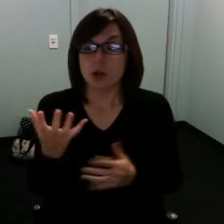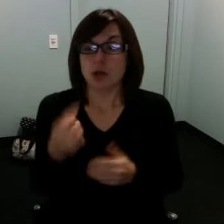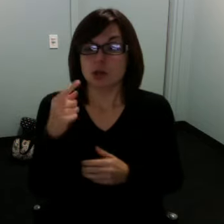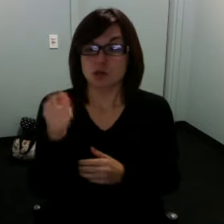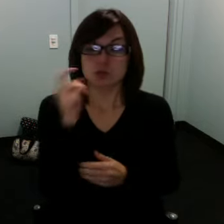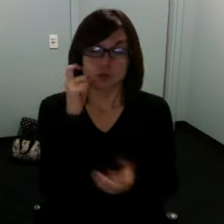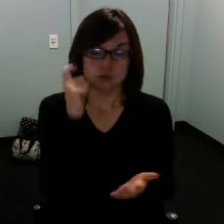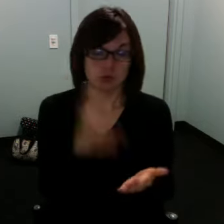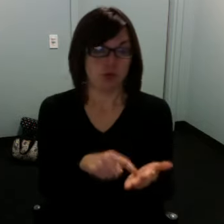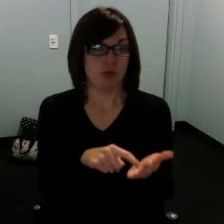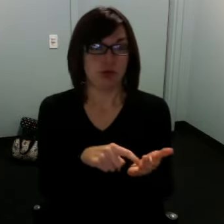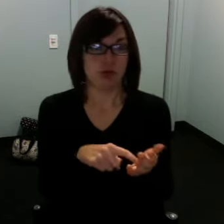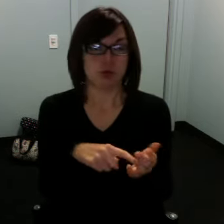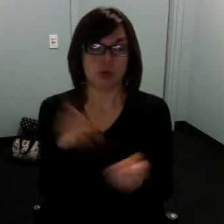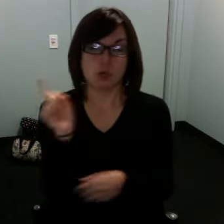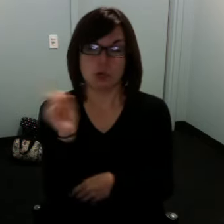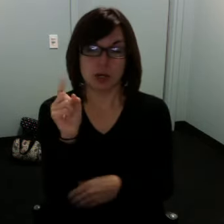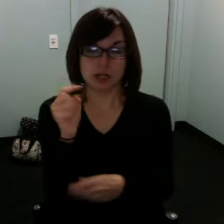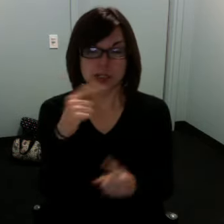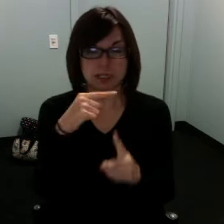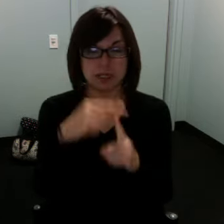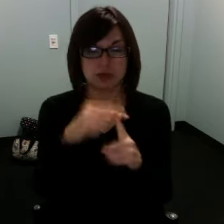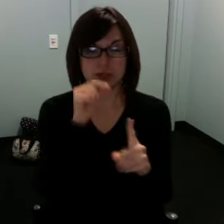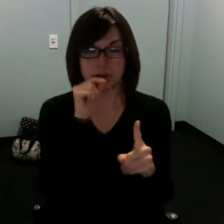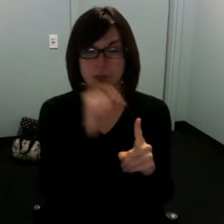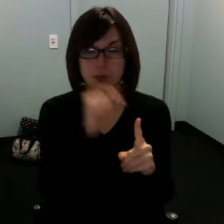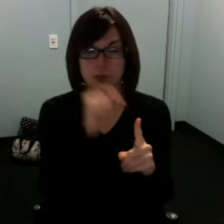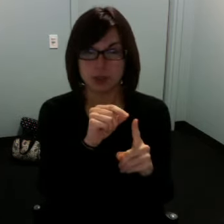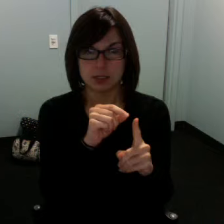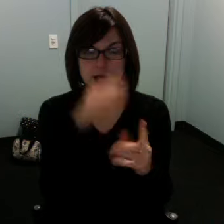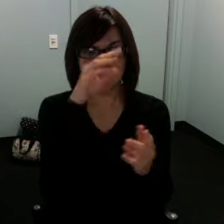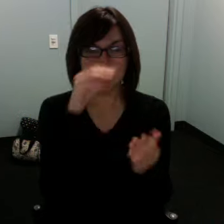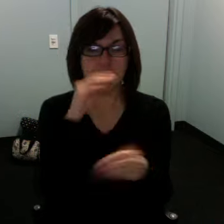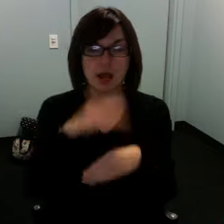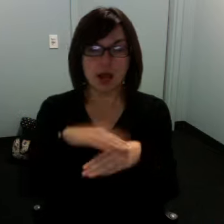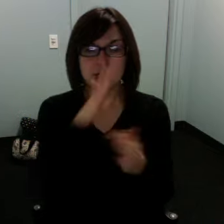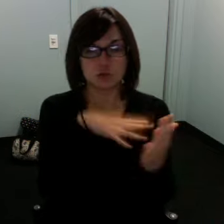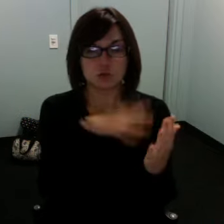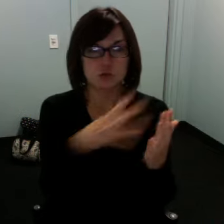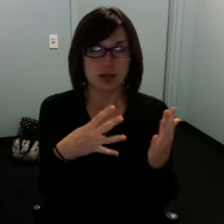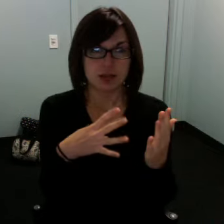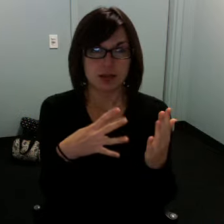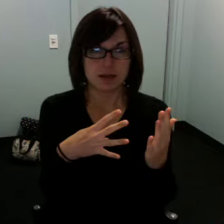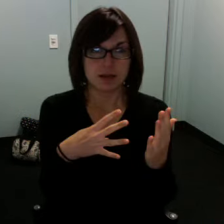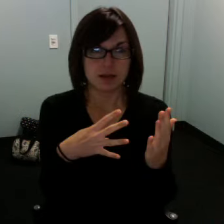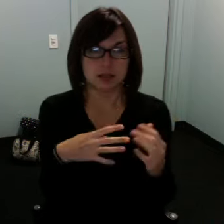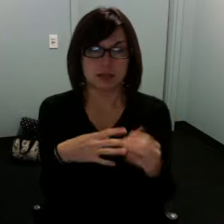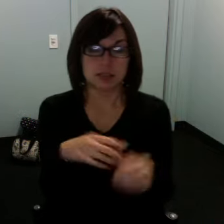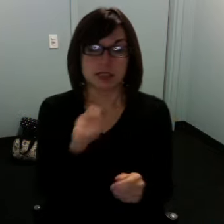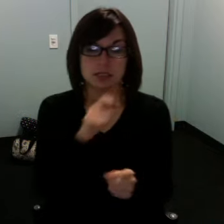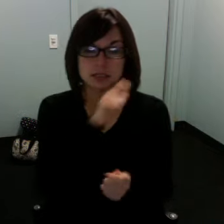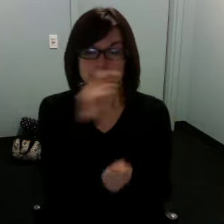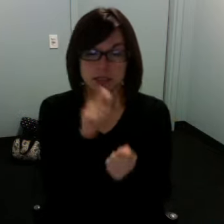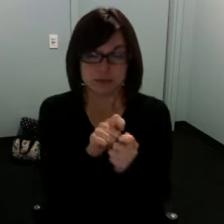is located. The point where these 2 lines cross is exactly 3, 1. And of course, the